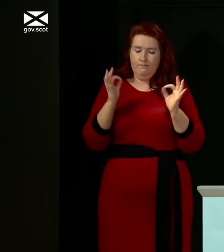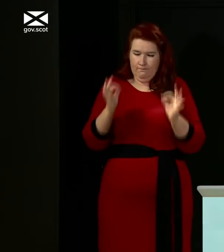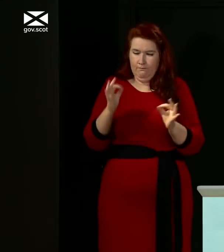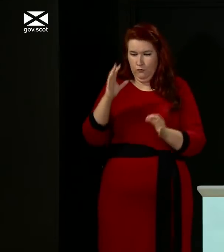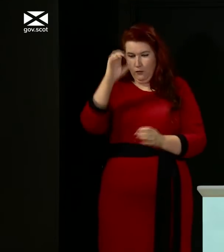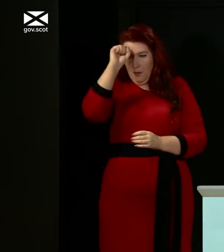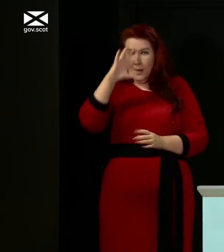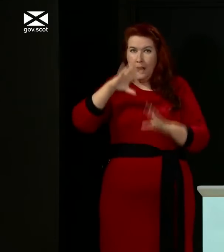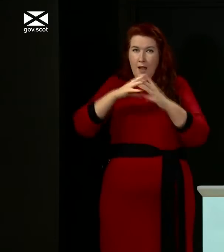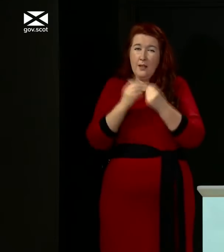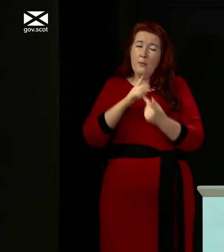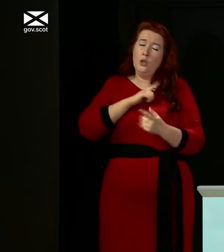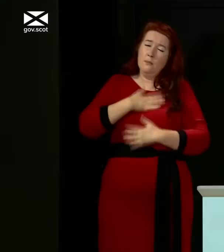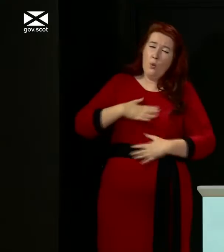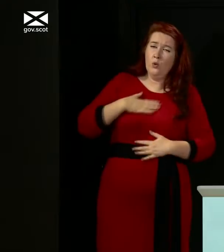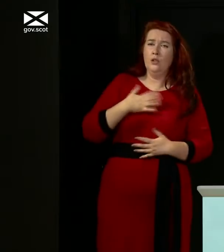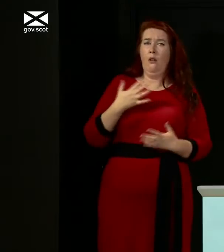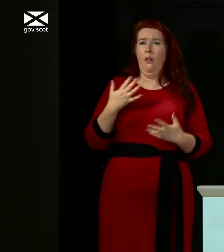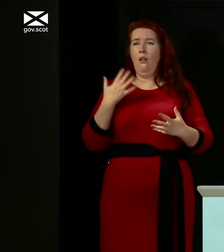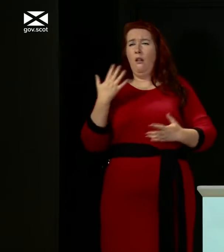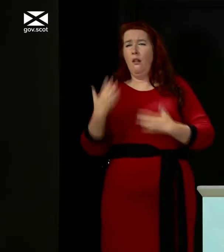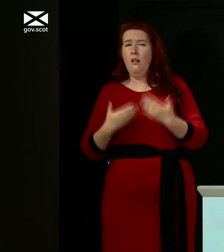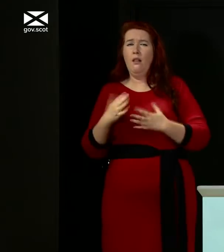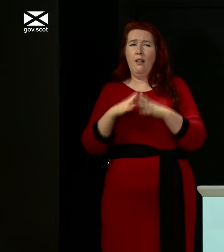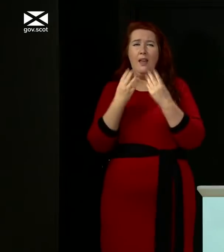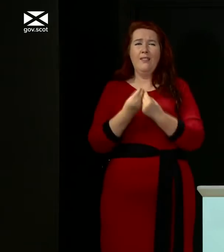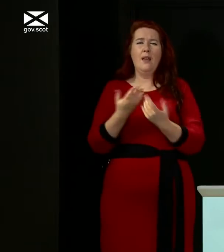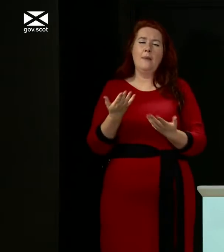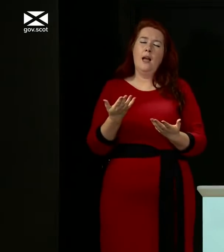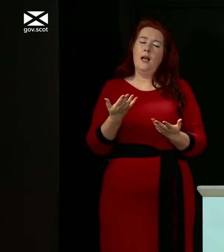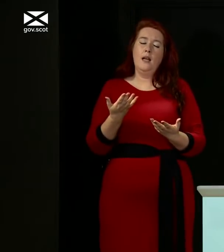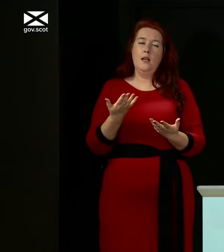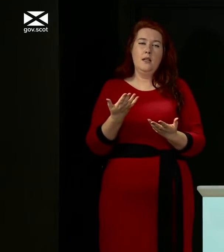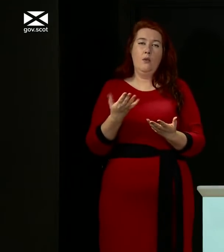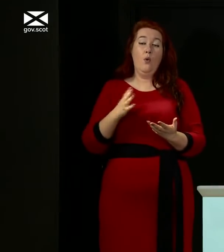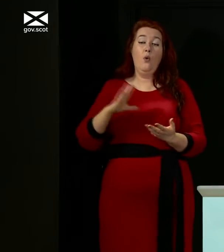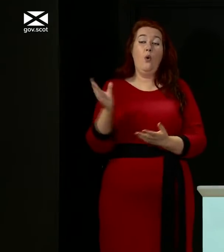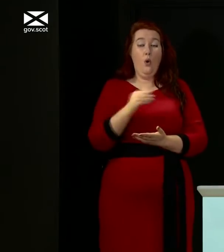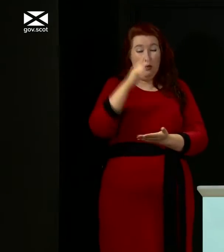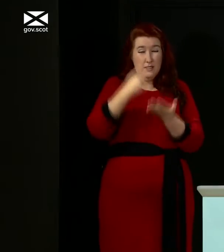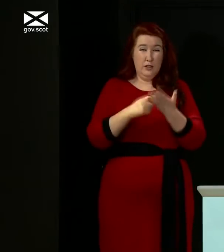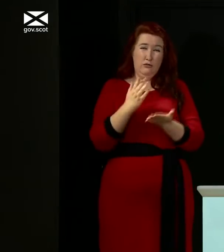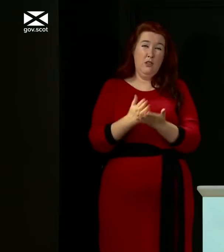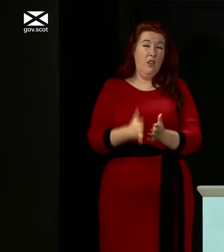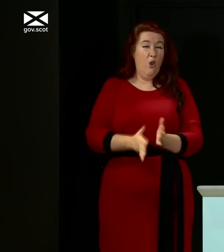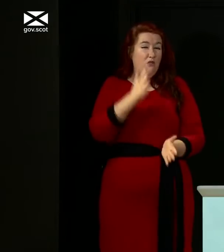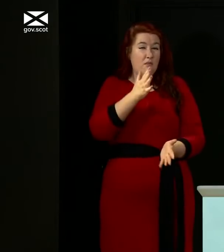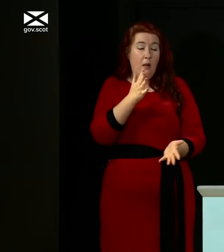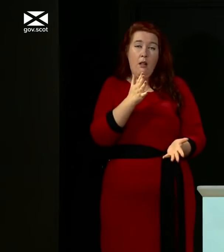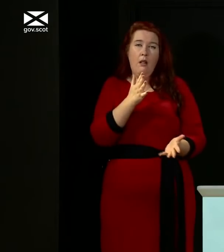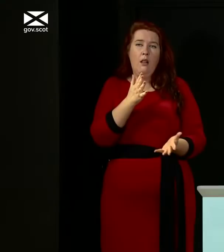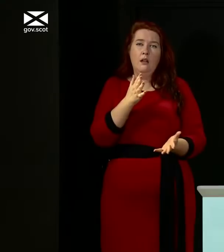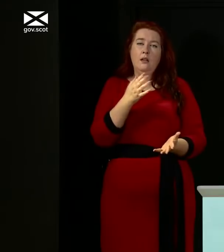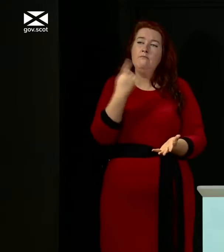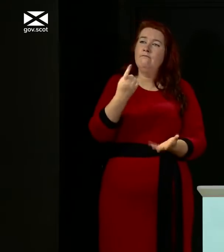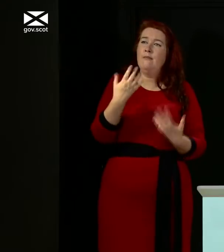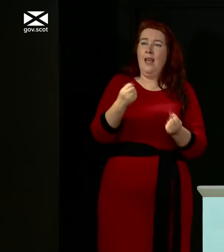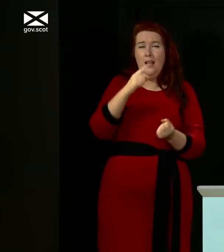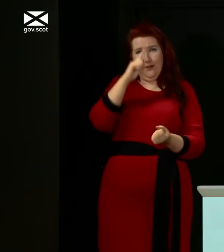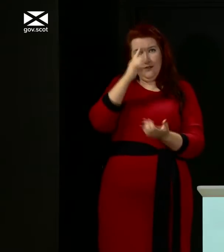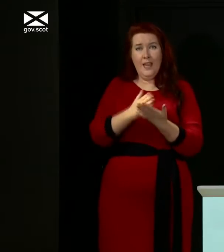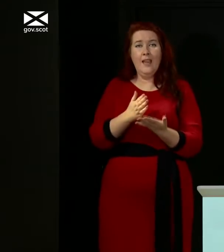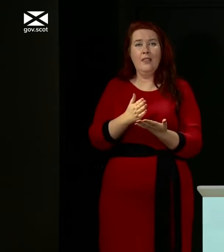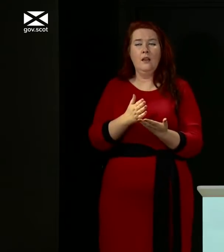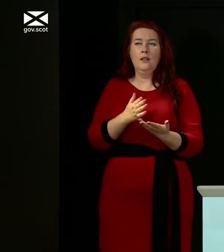this, partly because of the emotion and the nature of them. So these are horrible decisions, and I don't expect any person of faith to be happy about